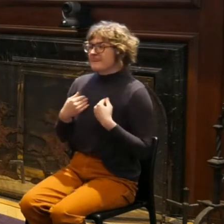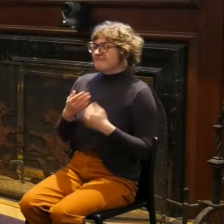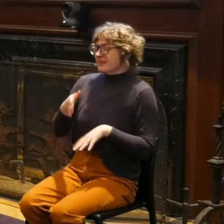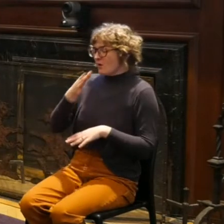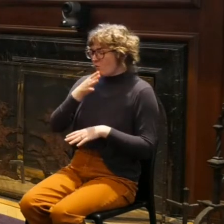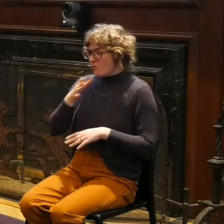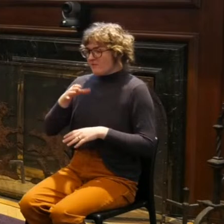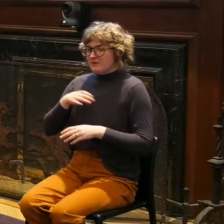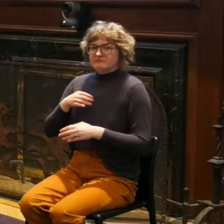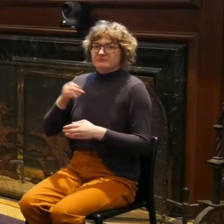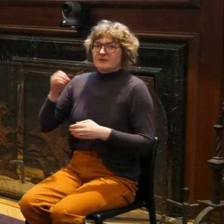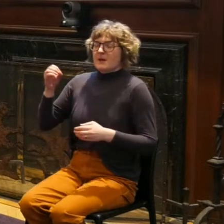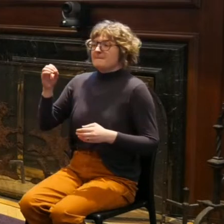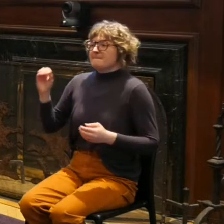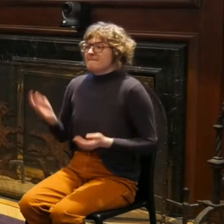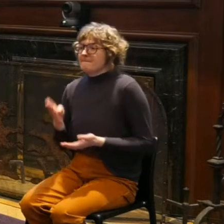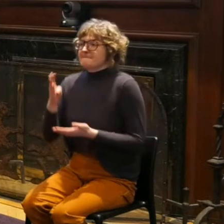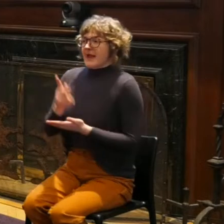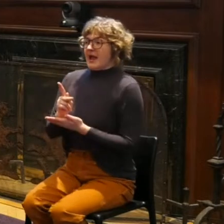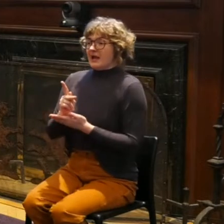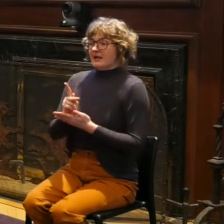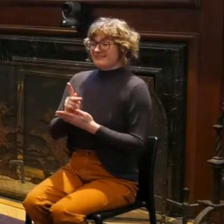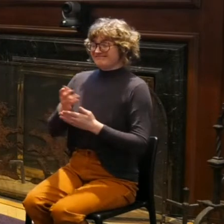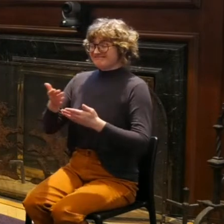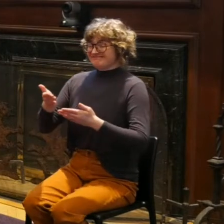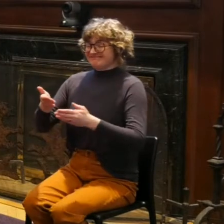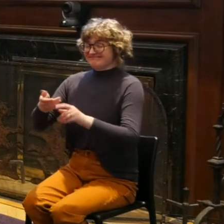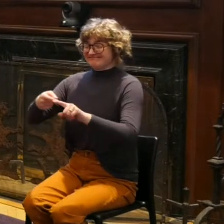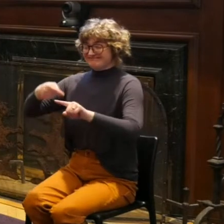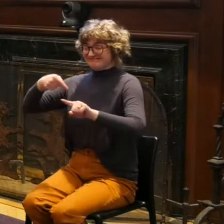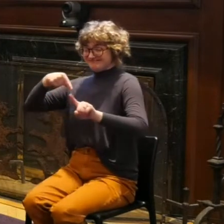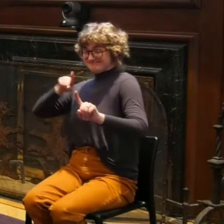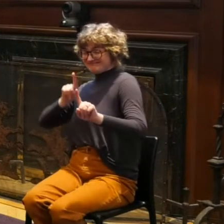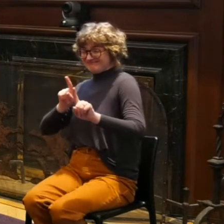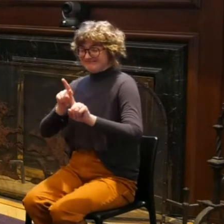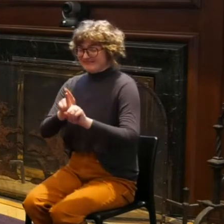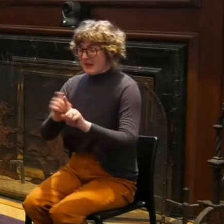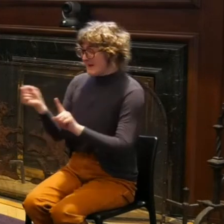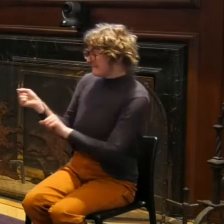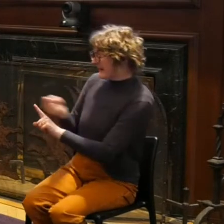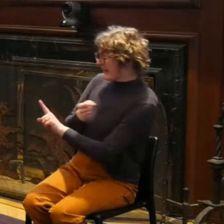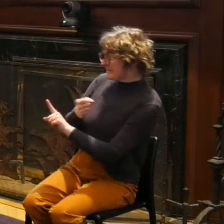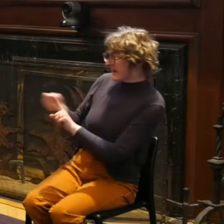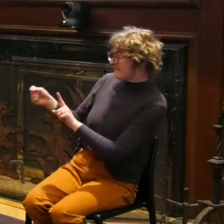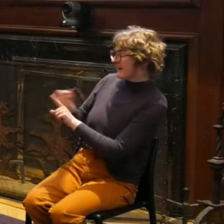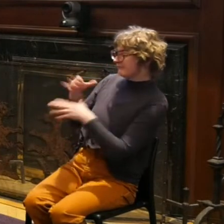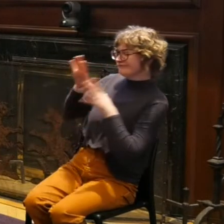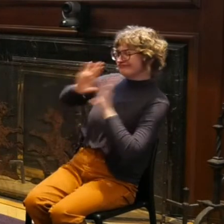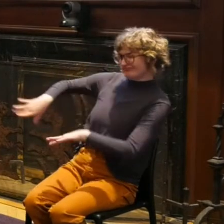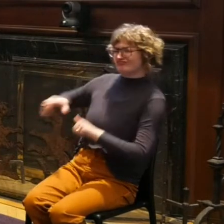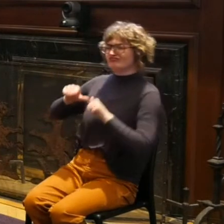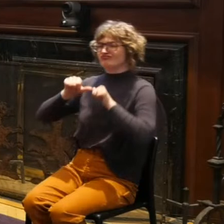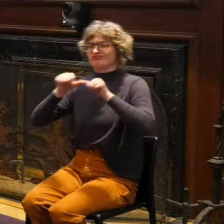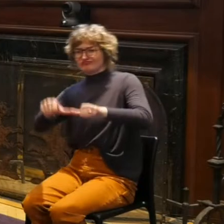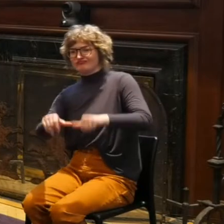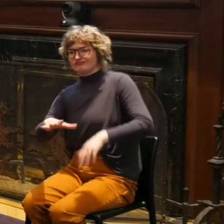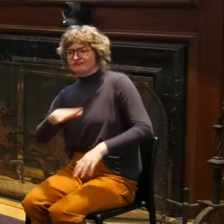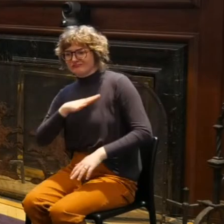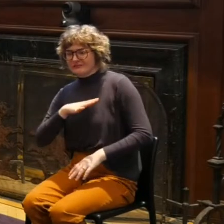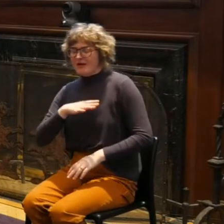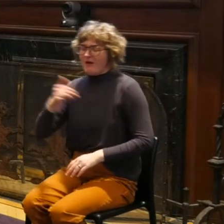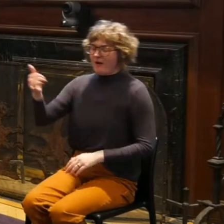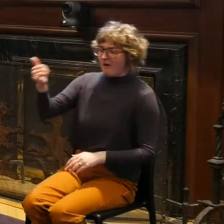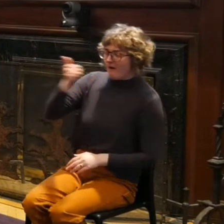bounce back after a setback, take a licking and keep on ticking. Called, appointed,